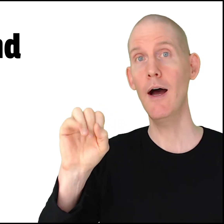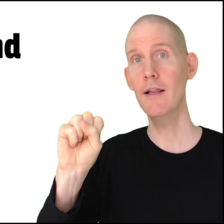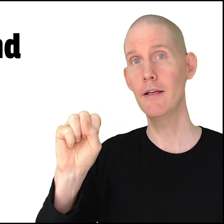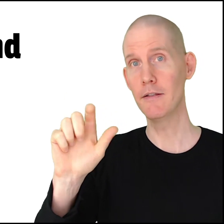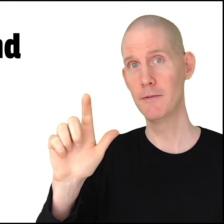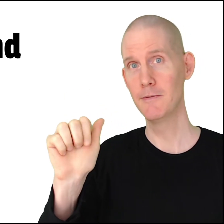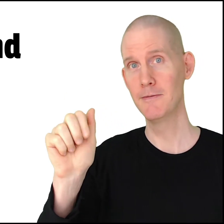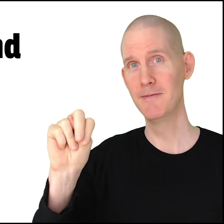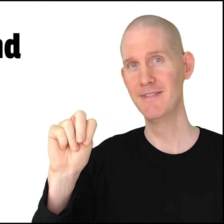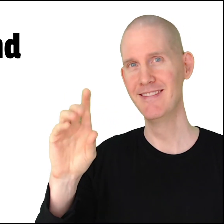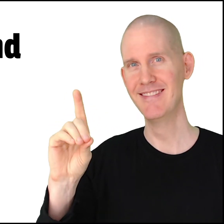Island.